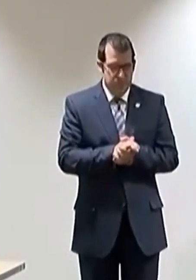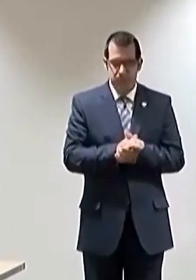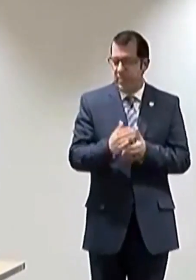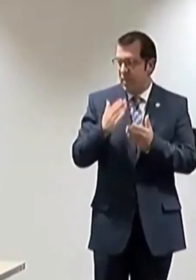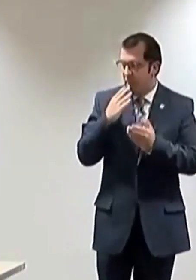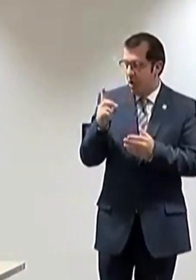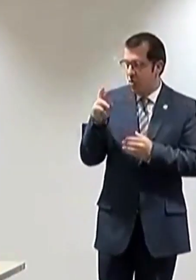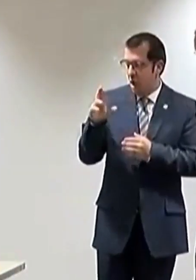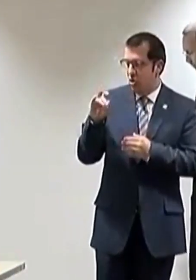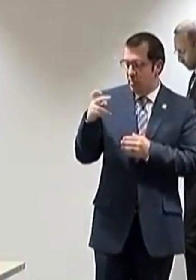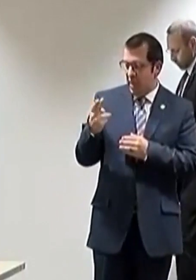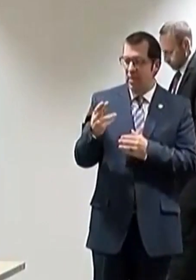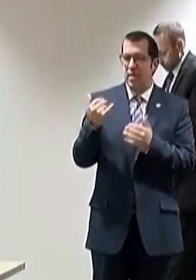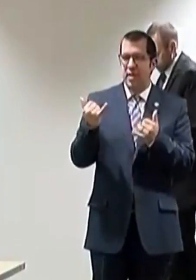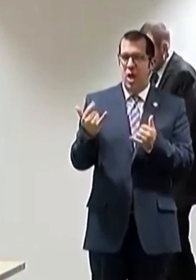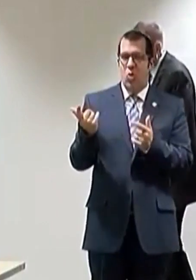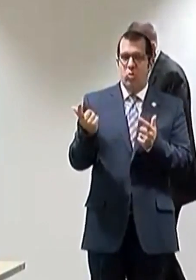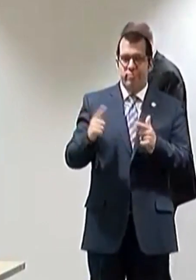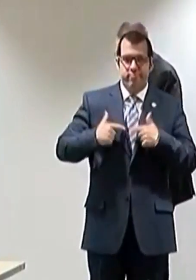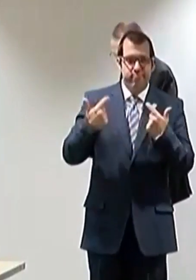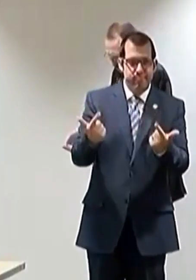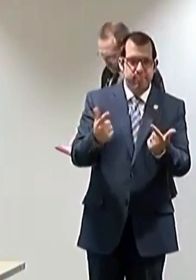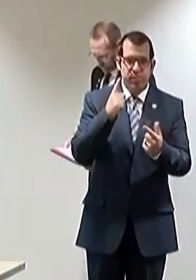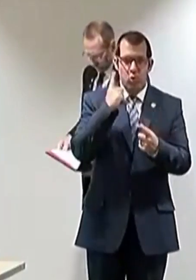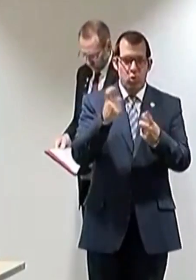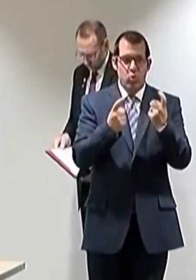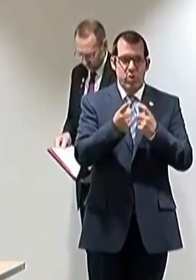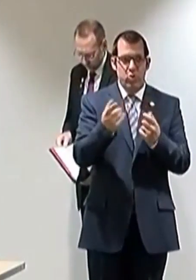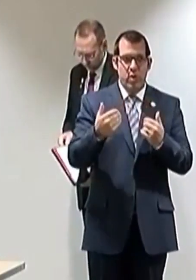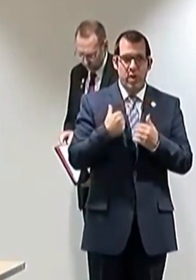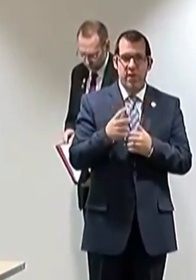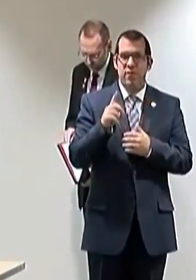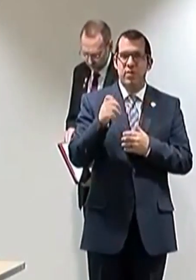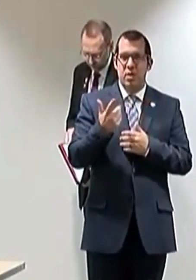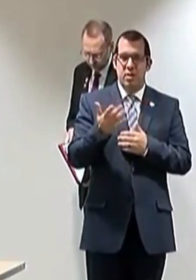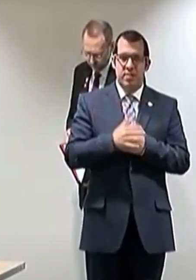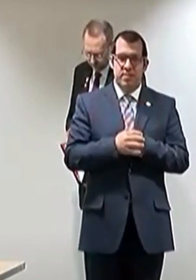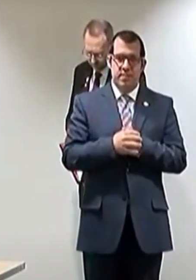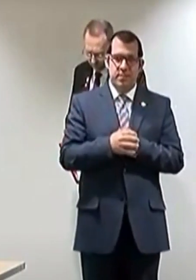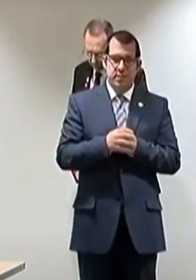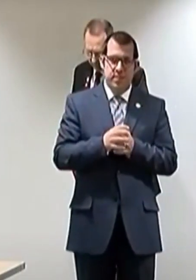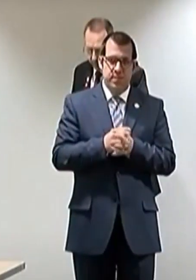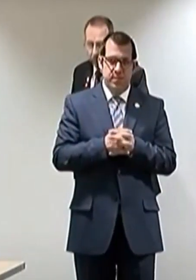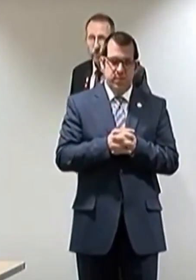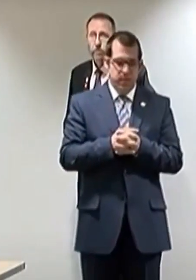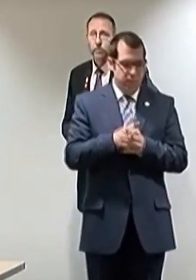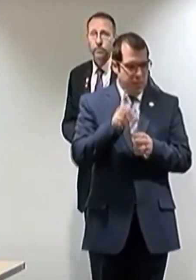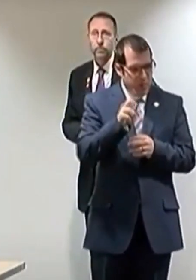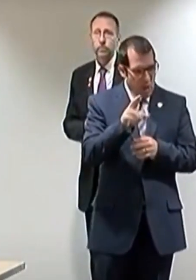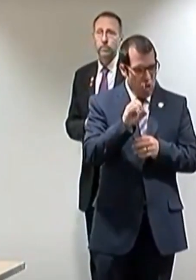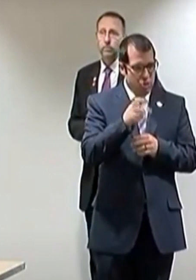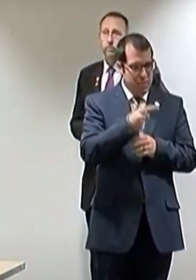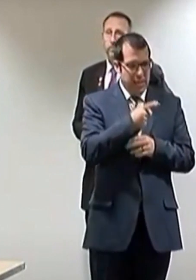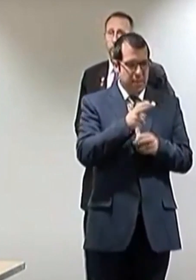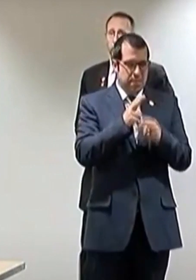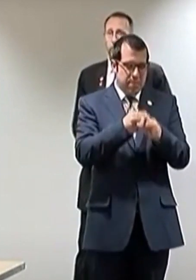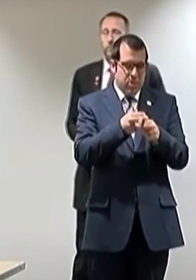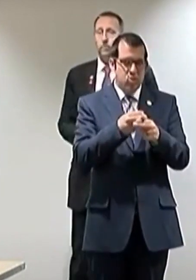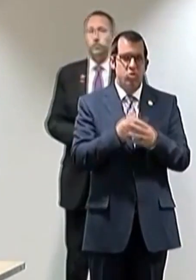Thank you, Dr. Smith, and let's go ahead and turn it over for questions you might have. Doug. Dr. Smith mentioned